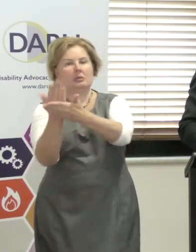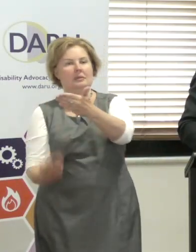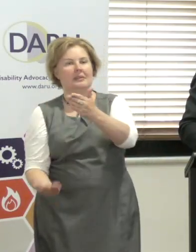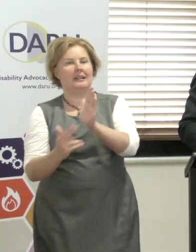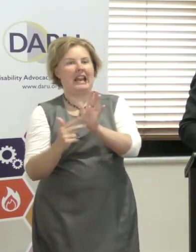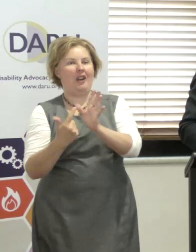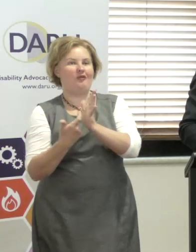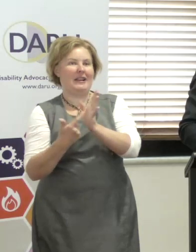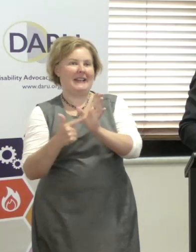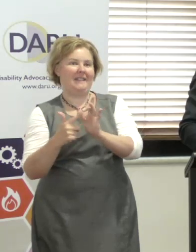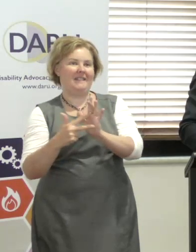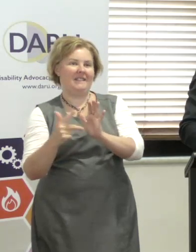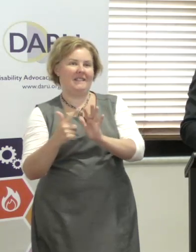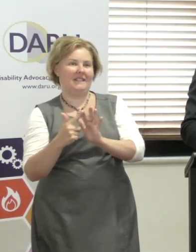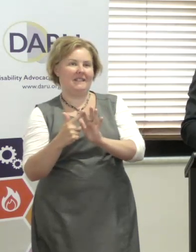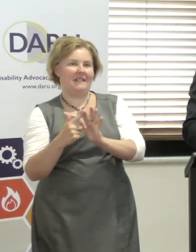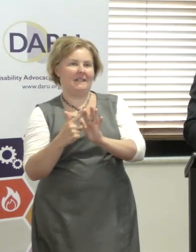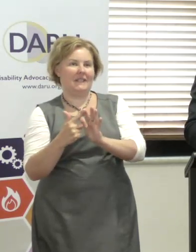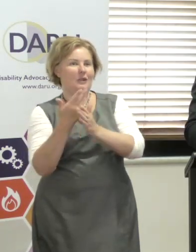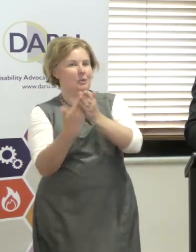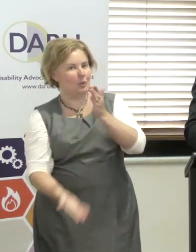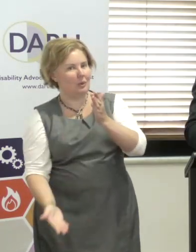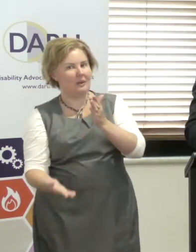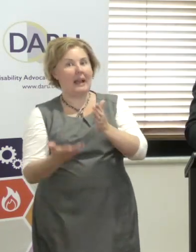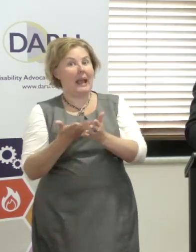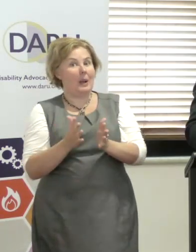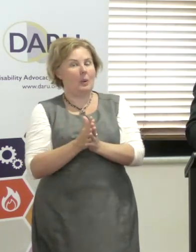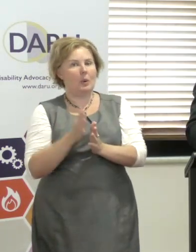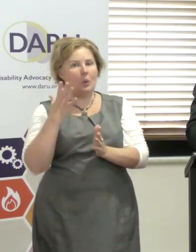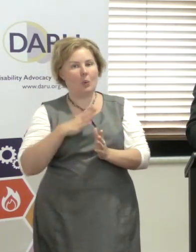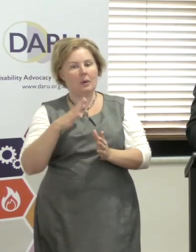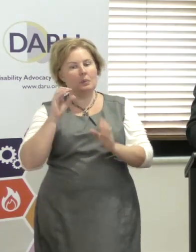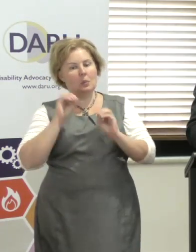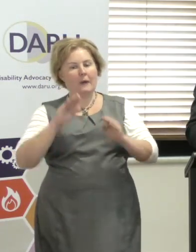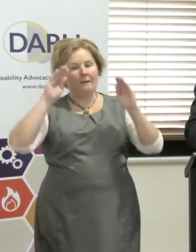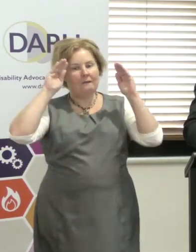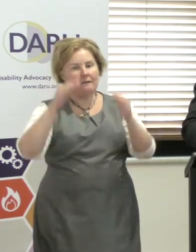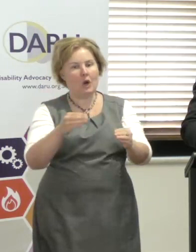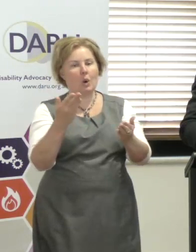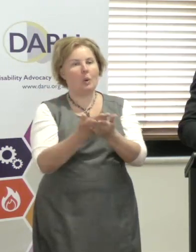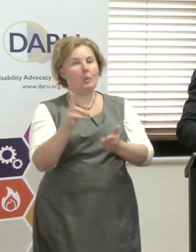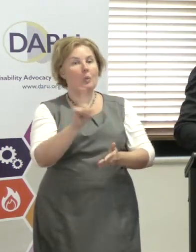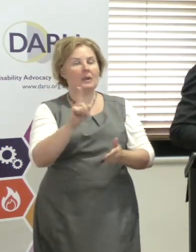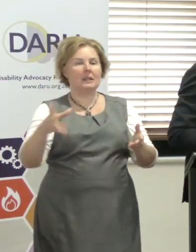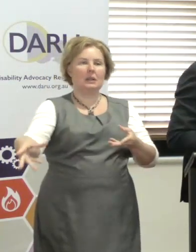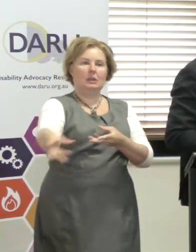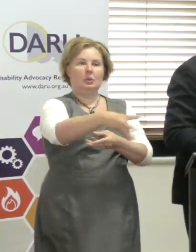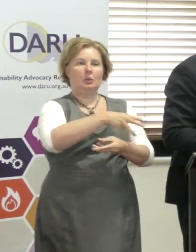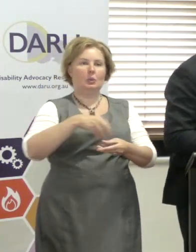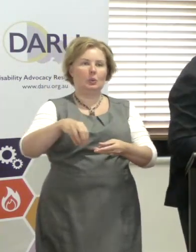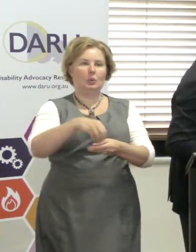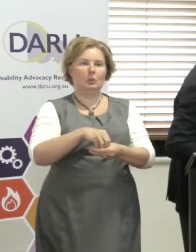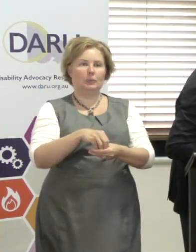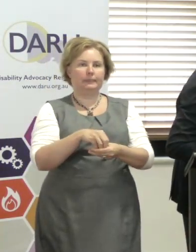of the narratives we want to change it through is to get the focus back on inclusion. So I don't know if you